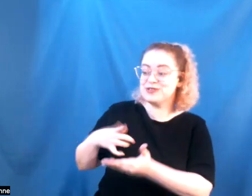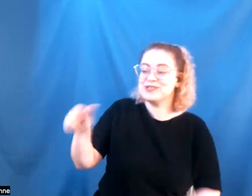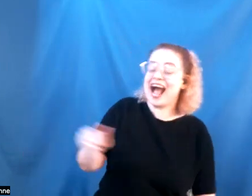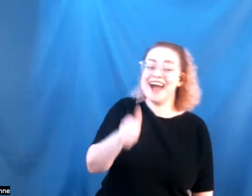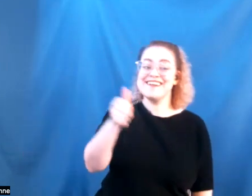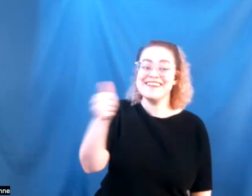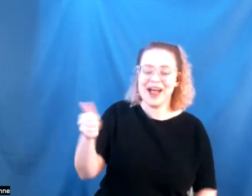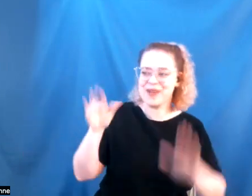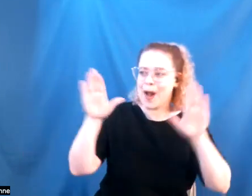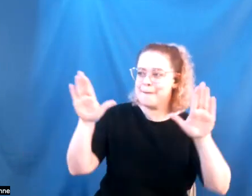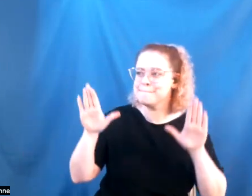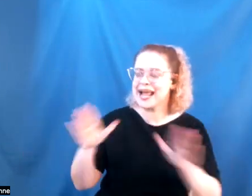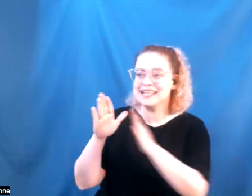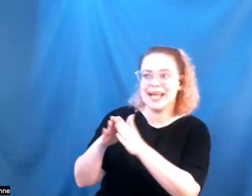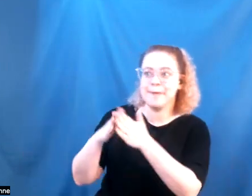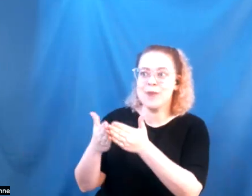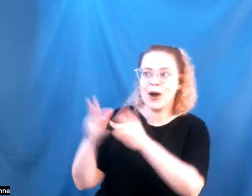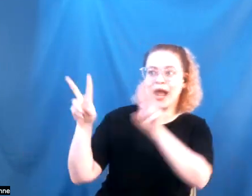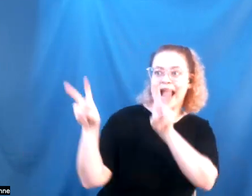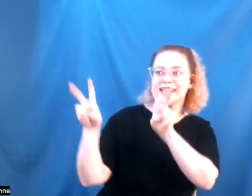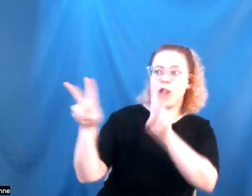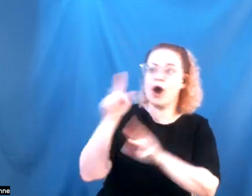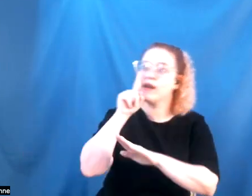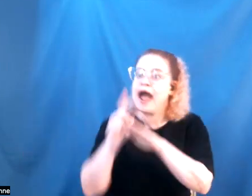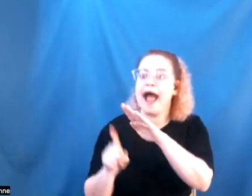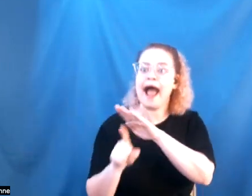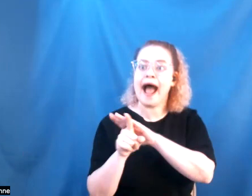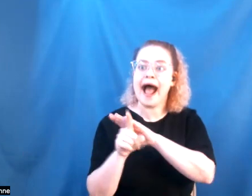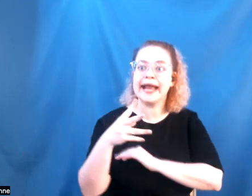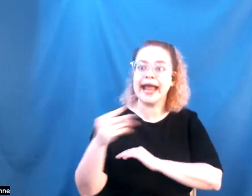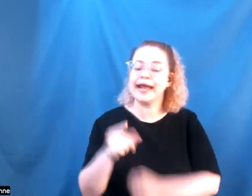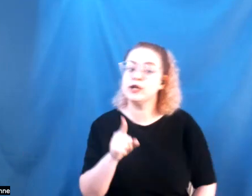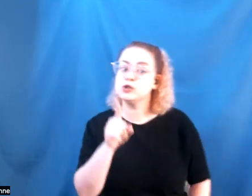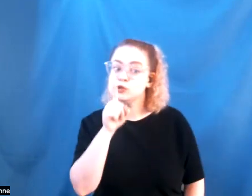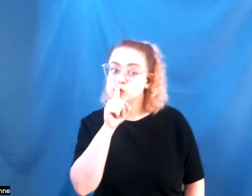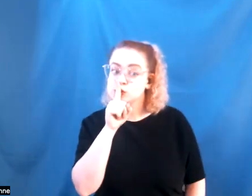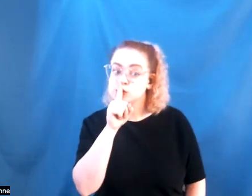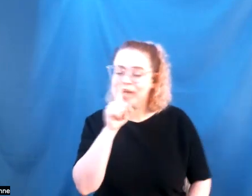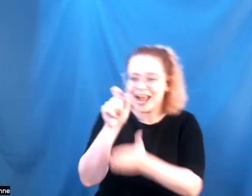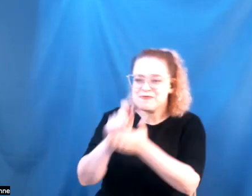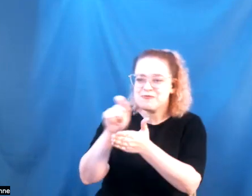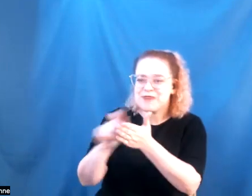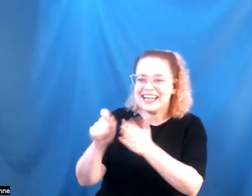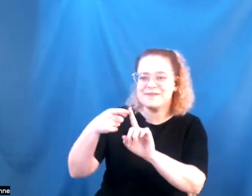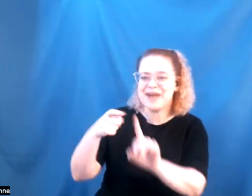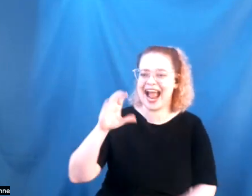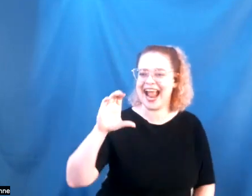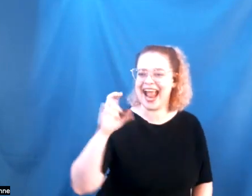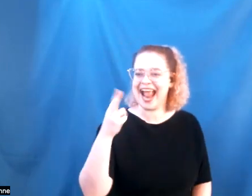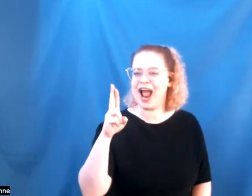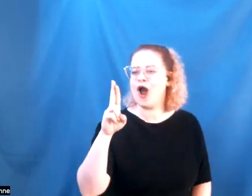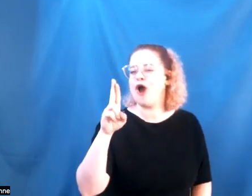the world. It is called Shh, written by Christina Dendy, and she's going to tell you about